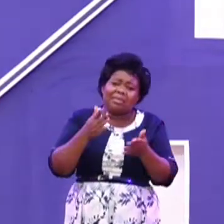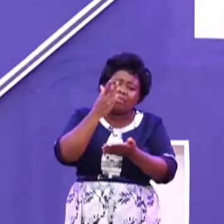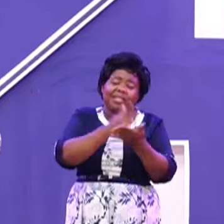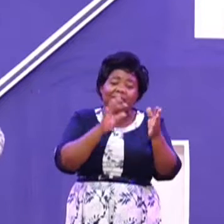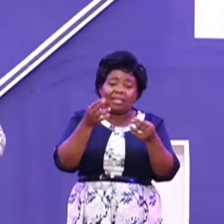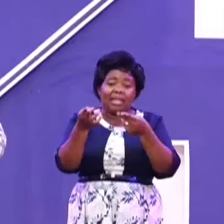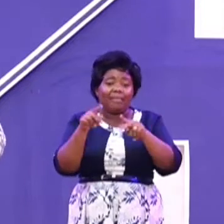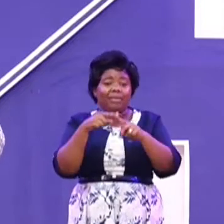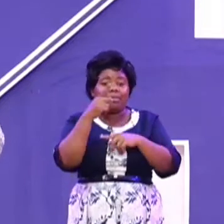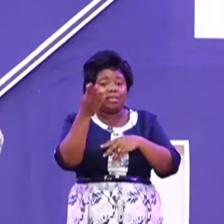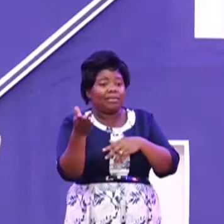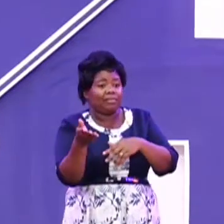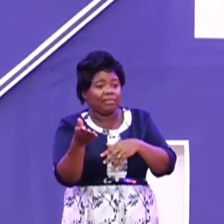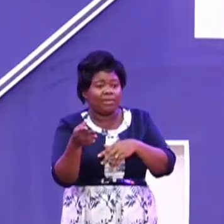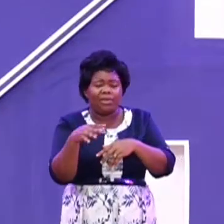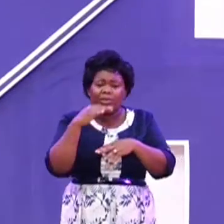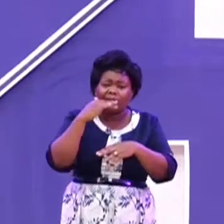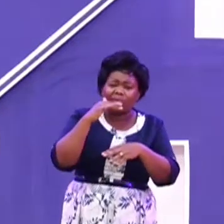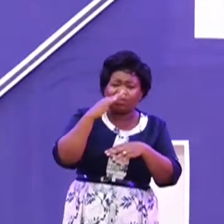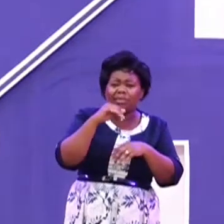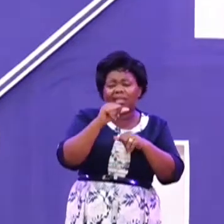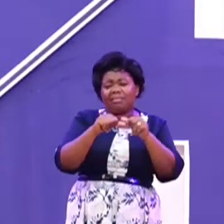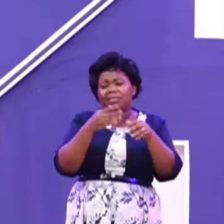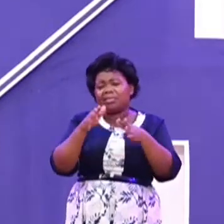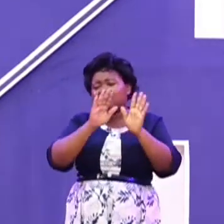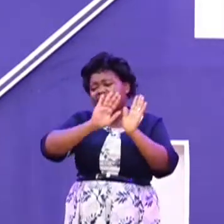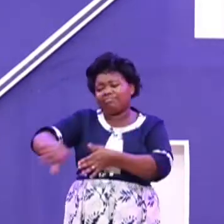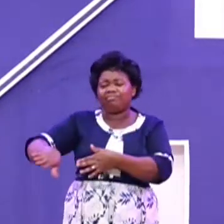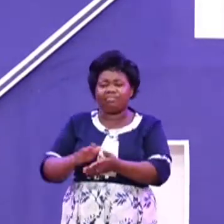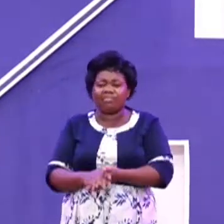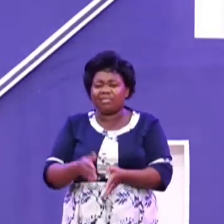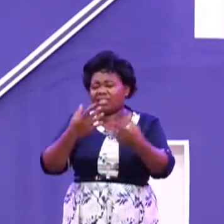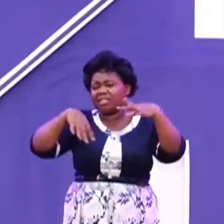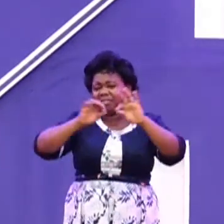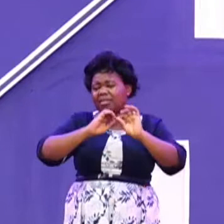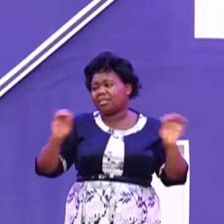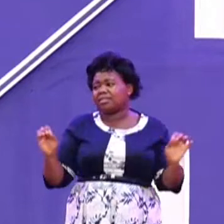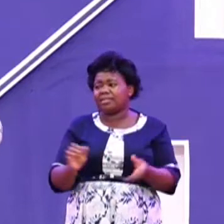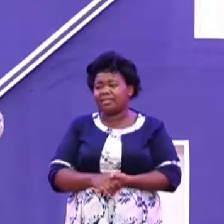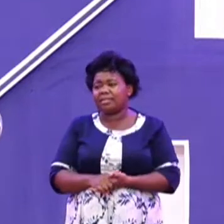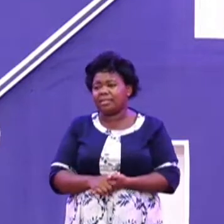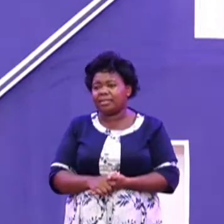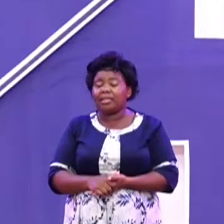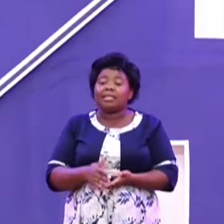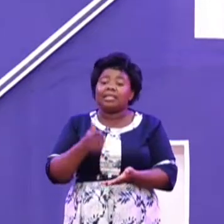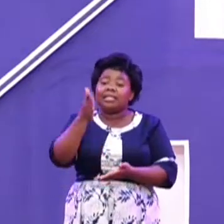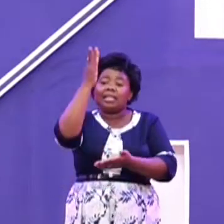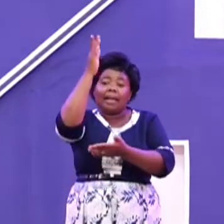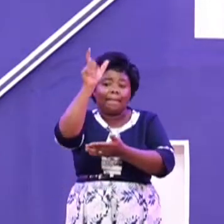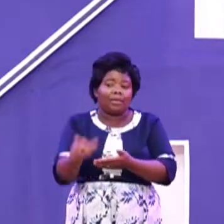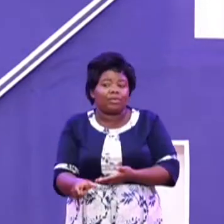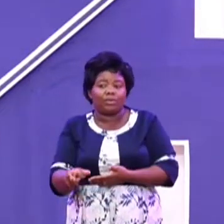that even if they have a challenge, you just merely speak and leave it there. It is not important. There